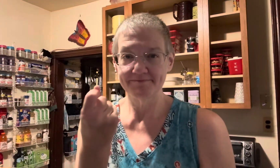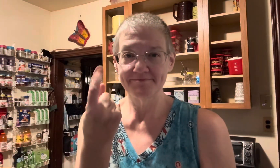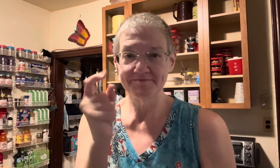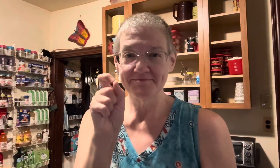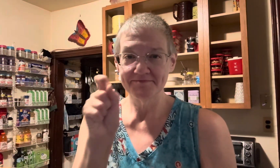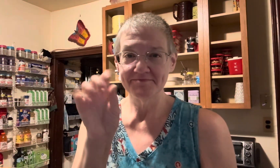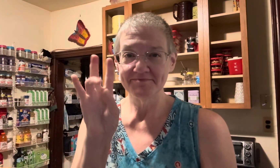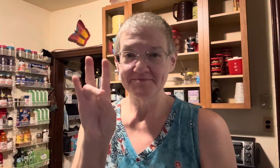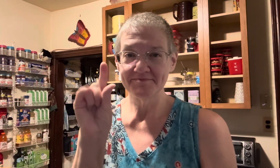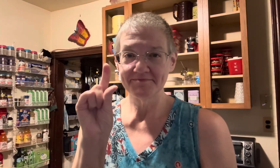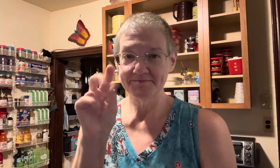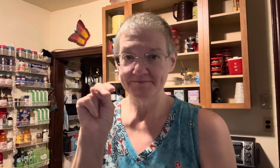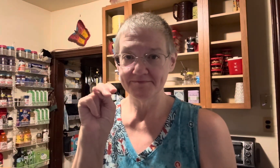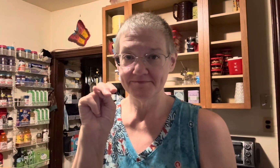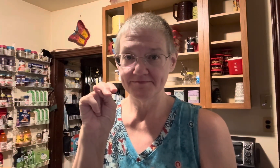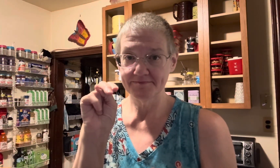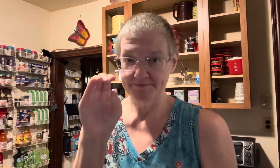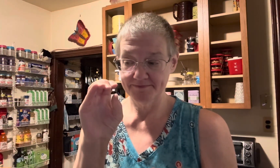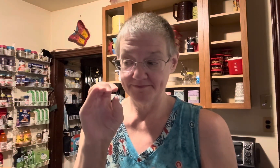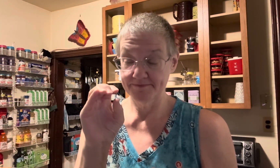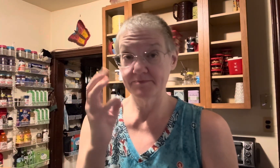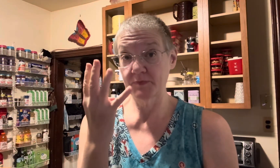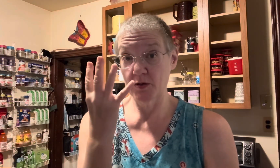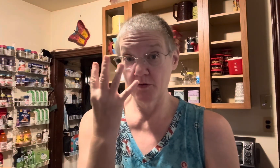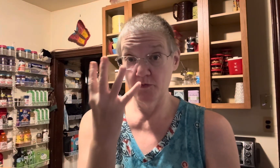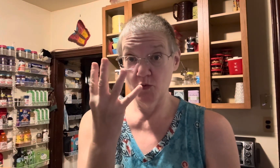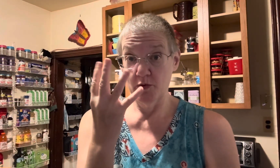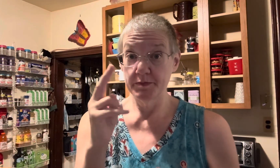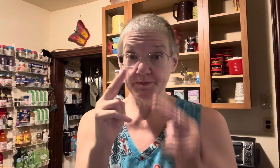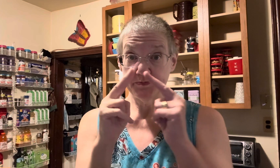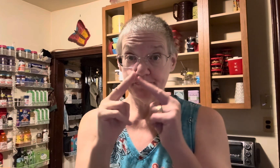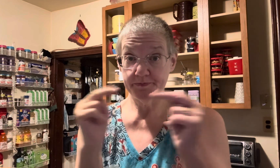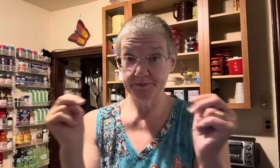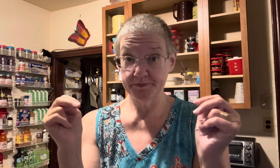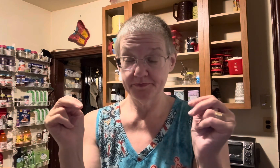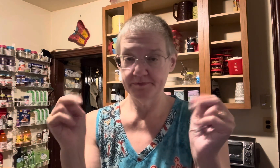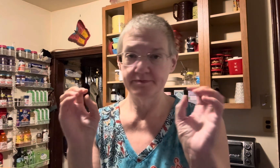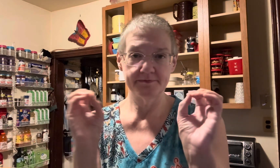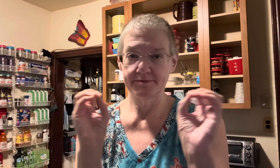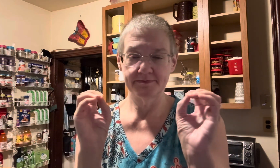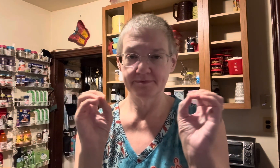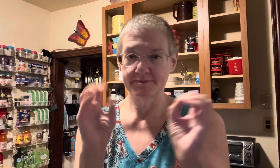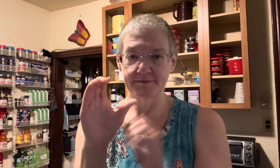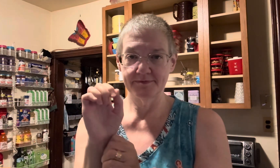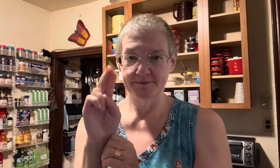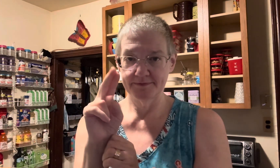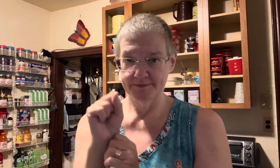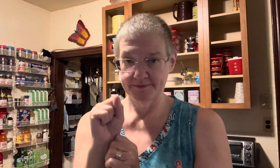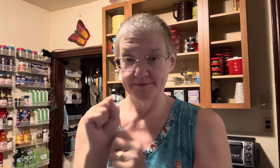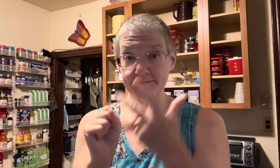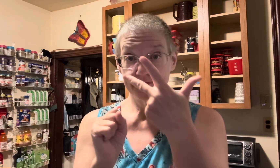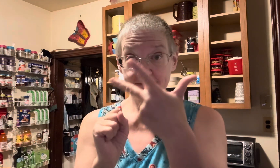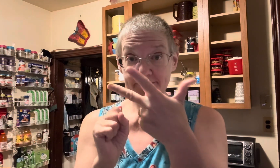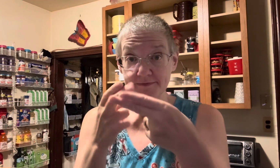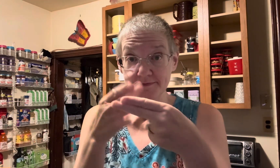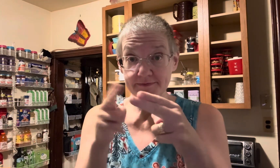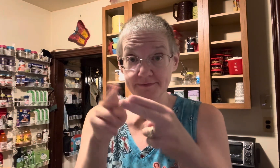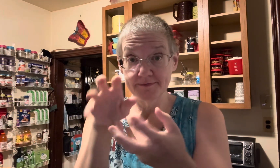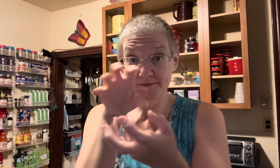Yes, breakfast is 11.7 grams of net carbs. Dale's going to have 4 slices of uncured, no sugar bacon,